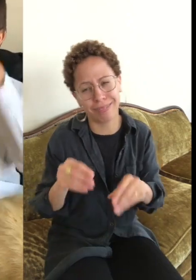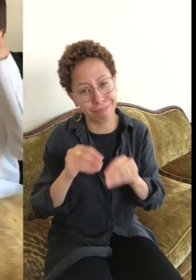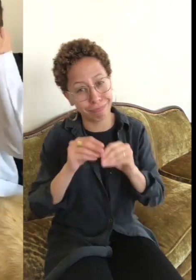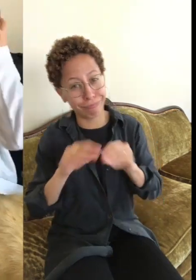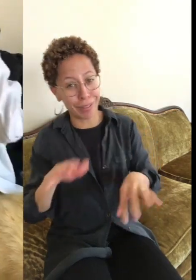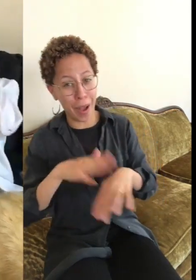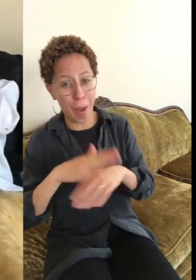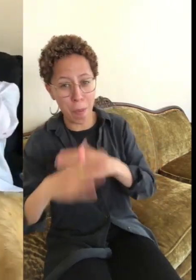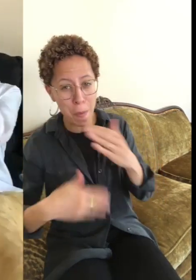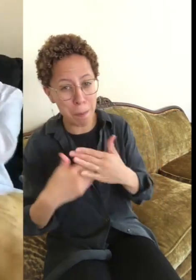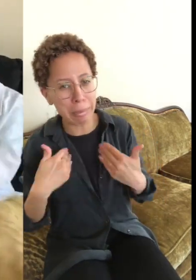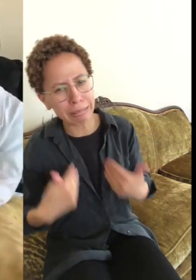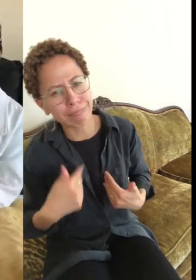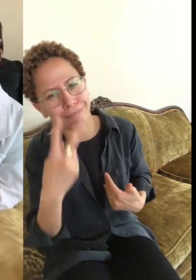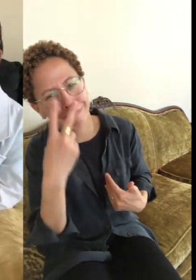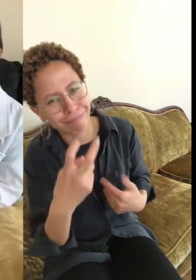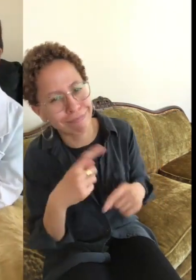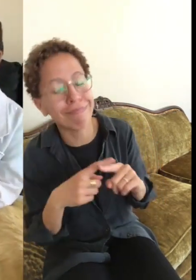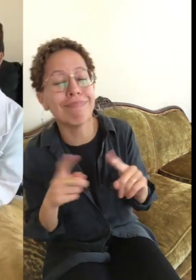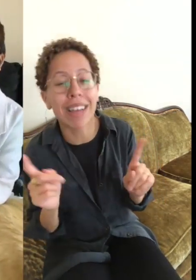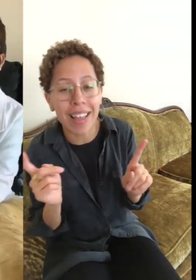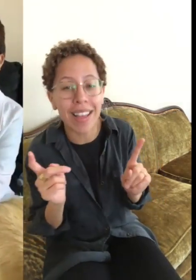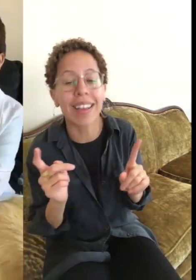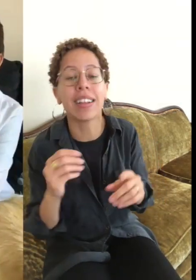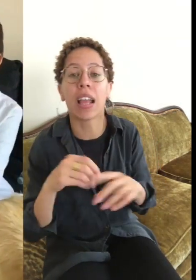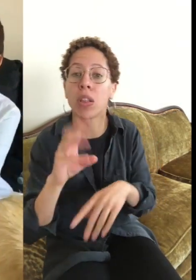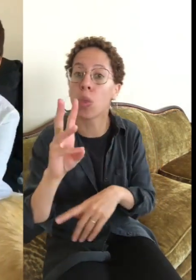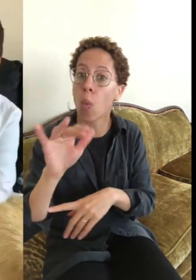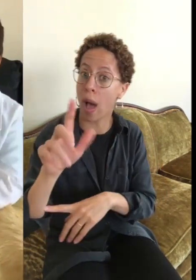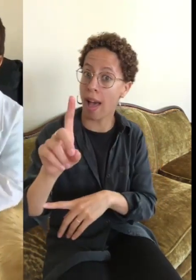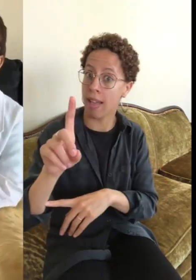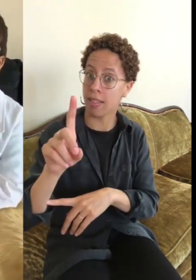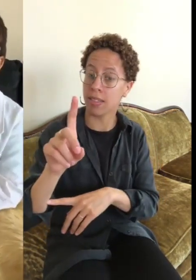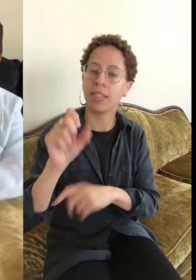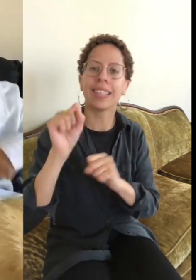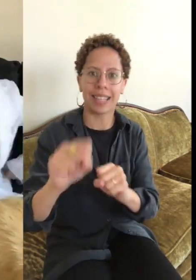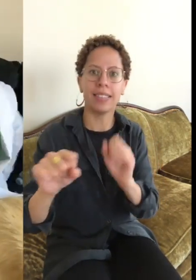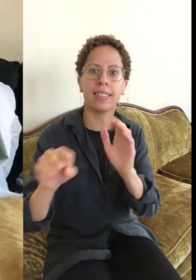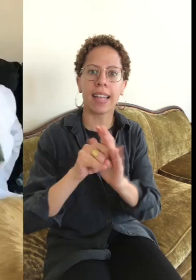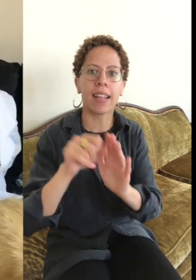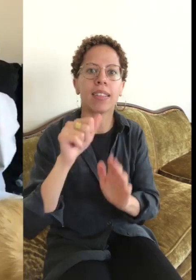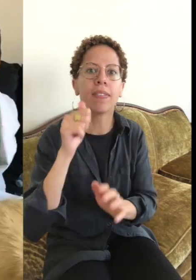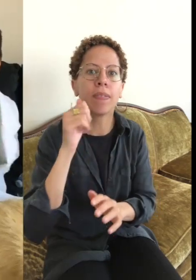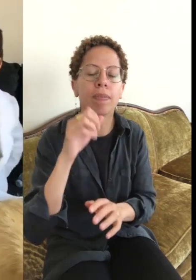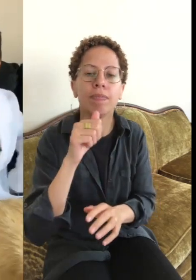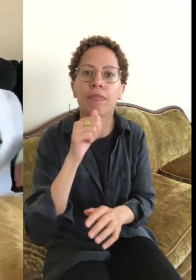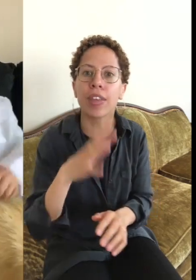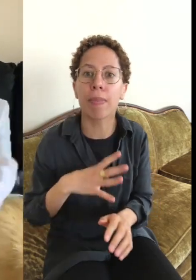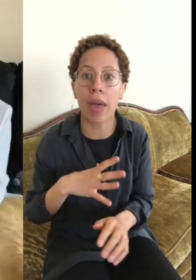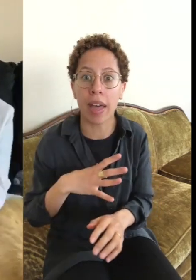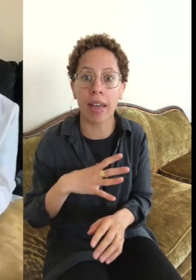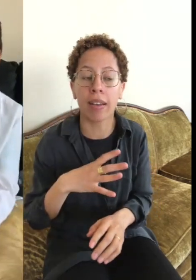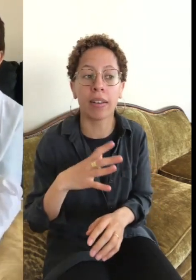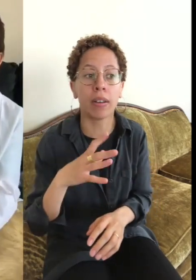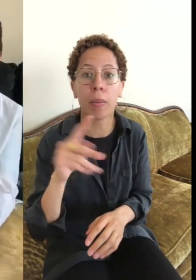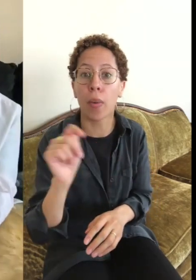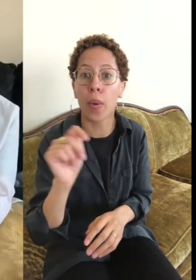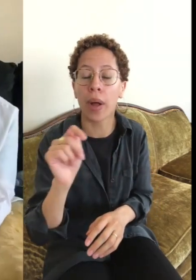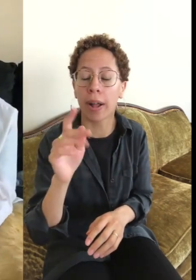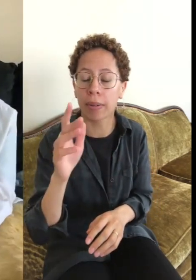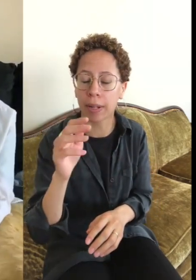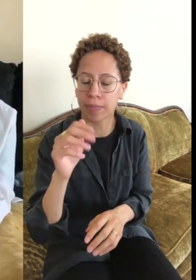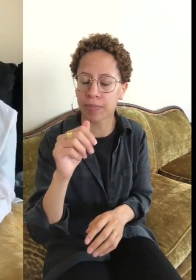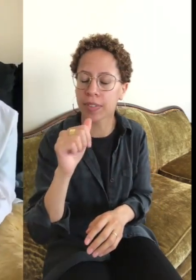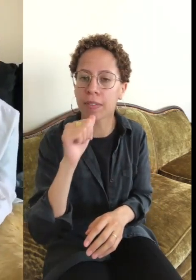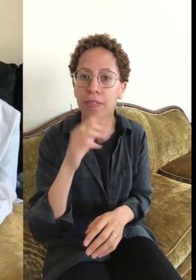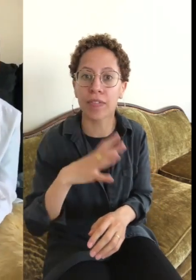the wild, that's one way you can tell a female polar bear. Yeah. Yeah, from By the a pee stain. spoke on its butt. That's right. You learned that when you were in